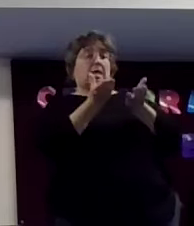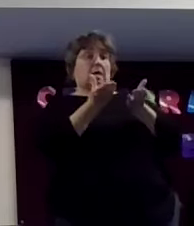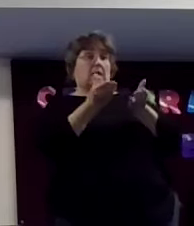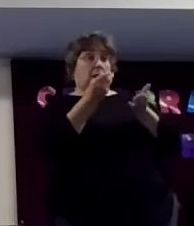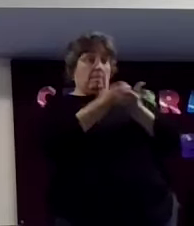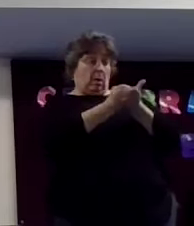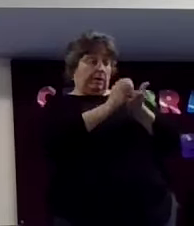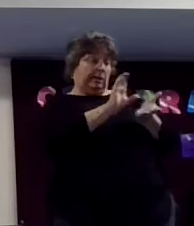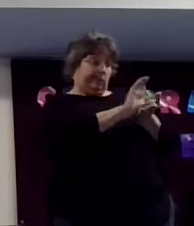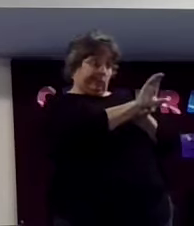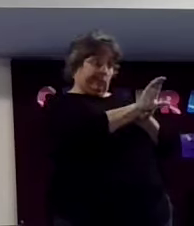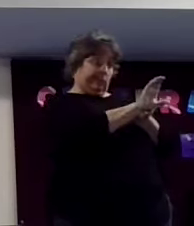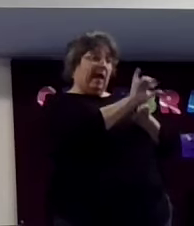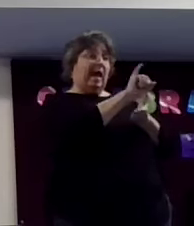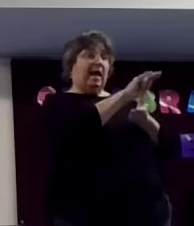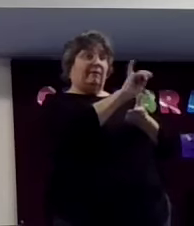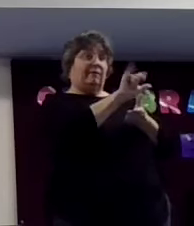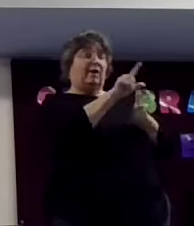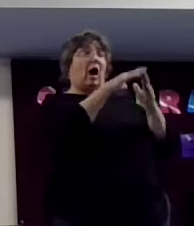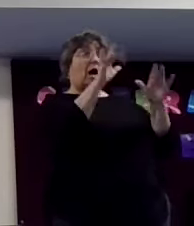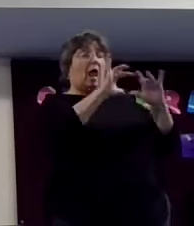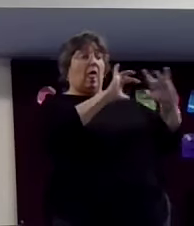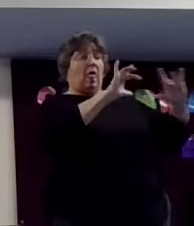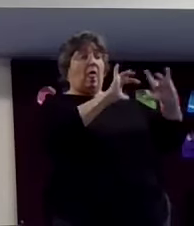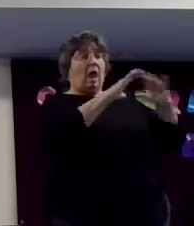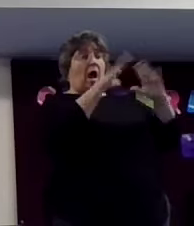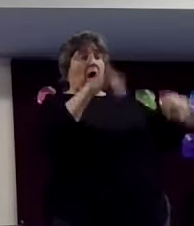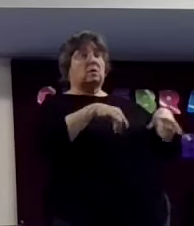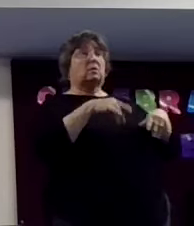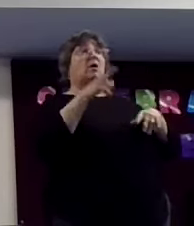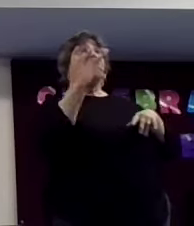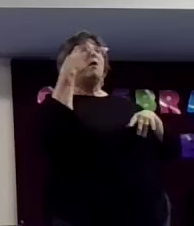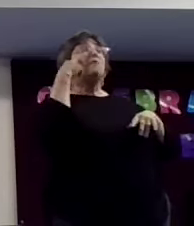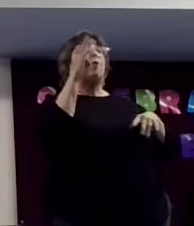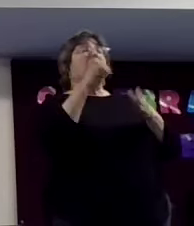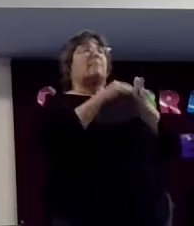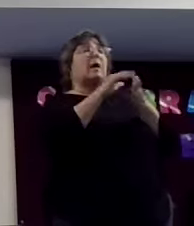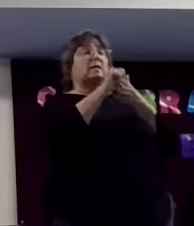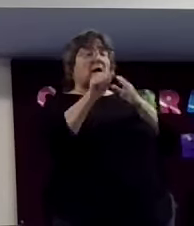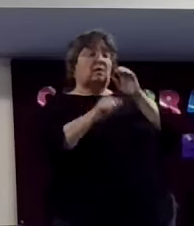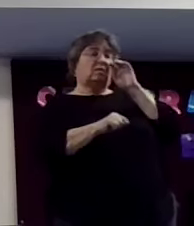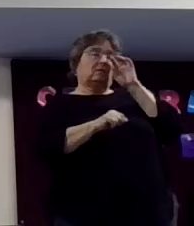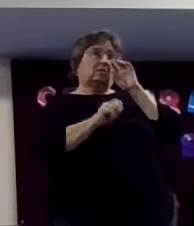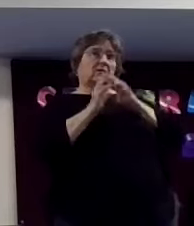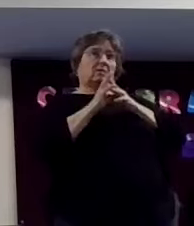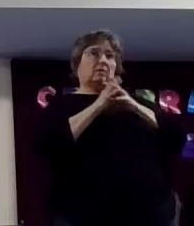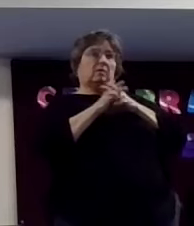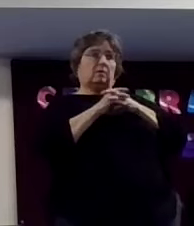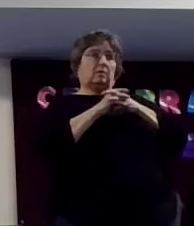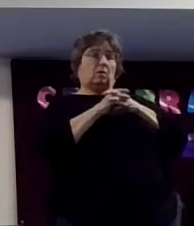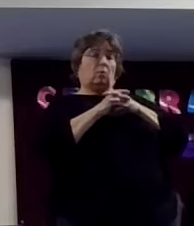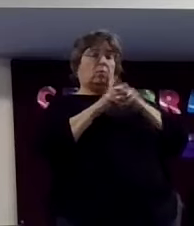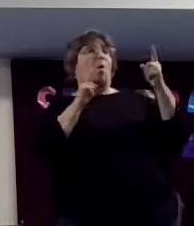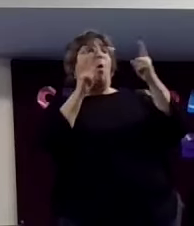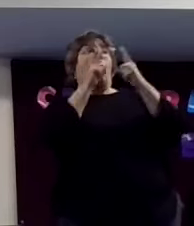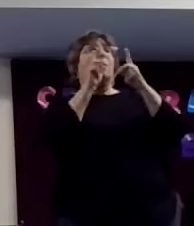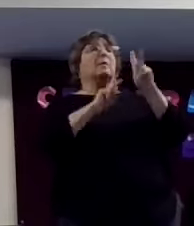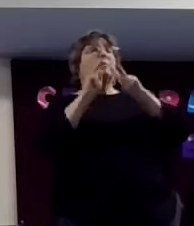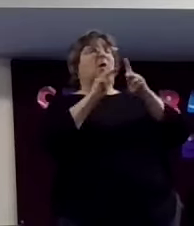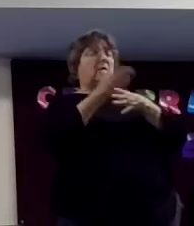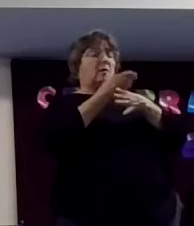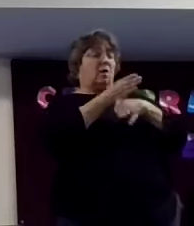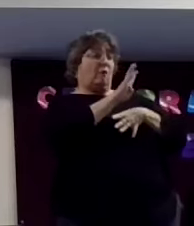money to do infill housing on some of the vacant lots in Buffalo. Once again, $40 million. We're aiming at people who